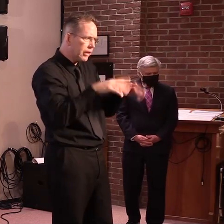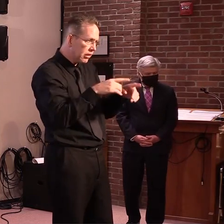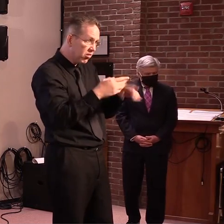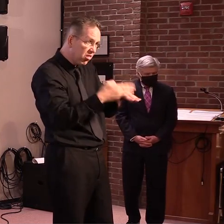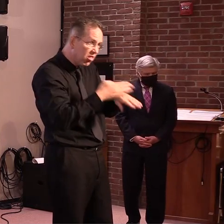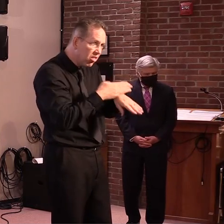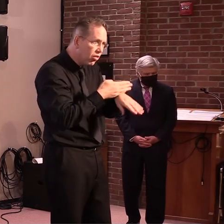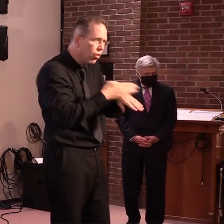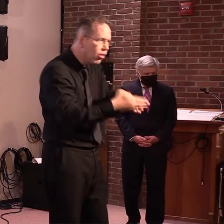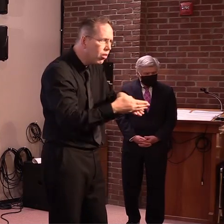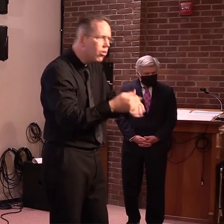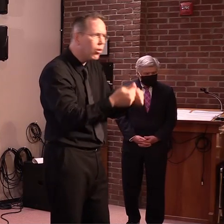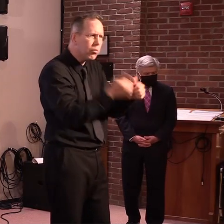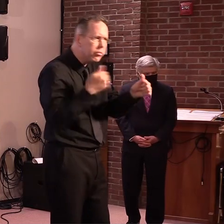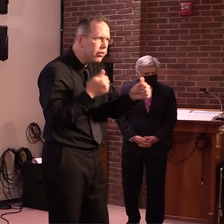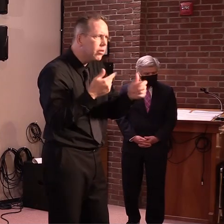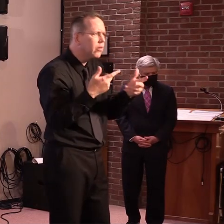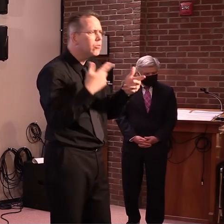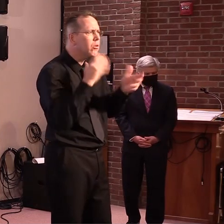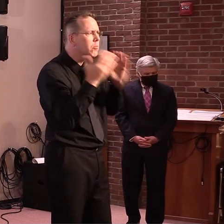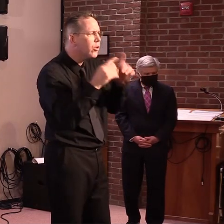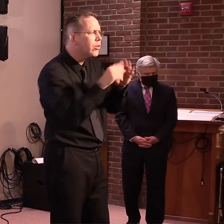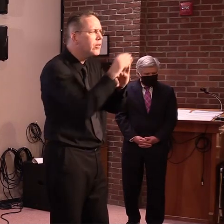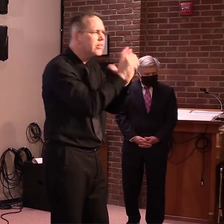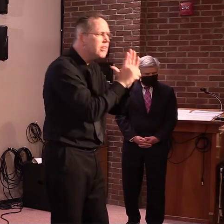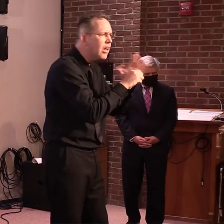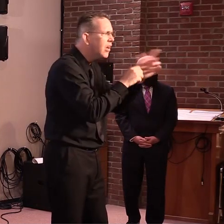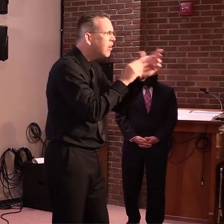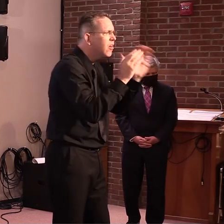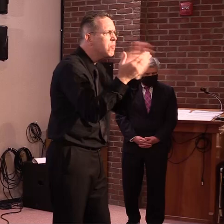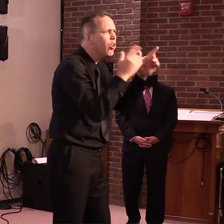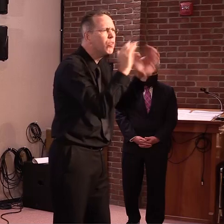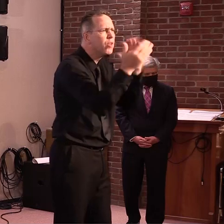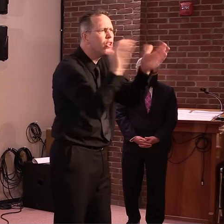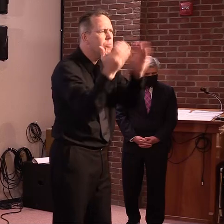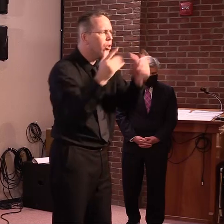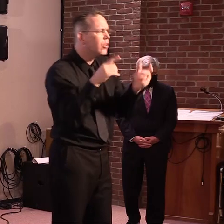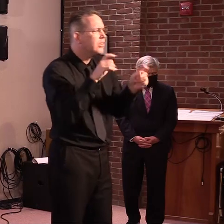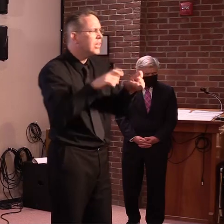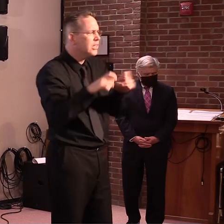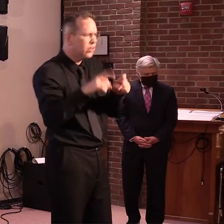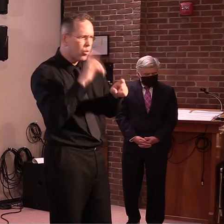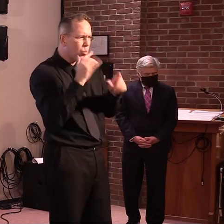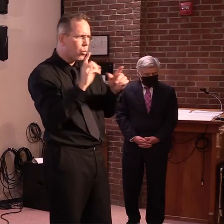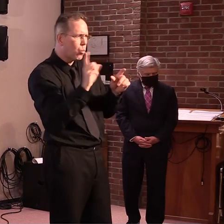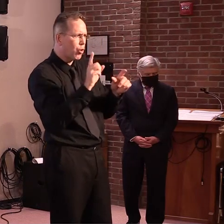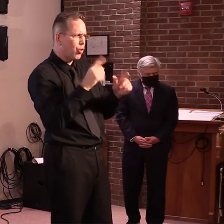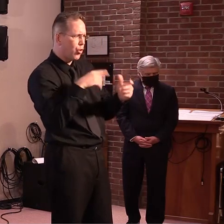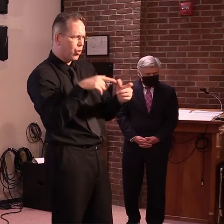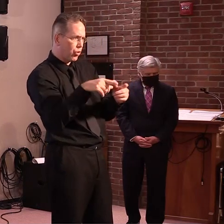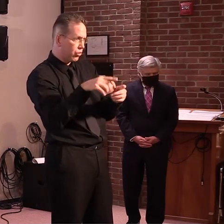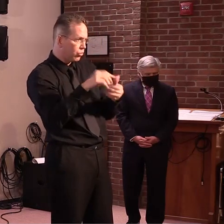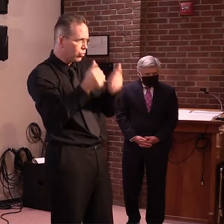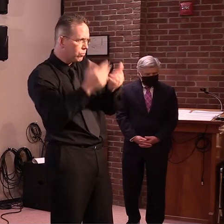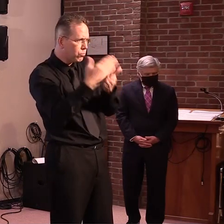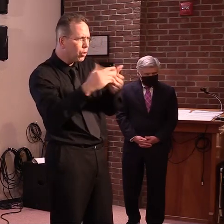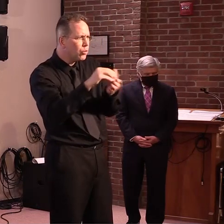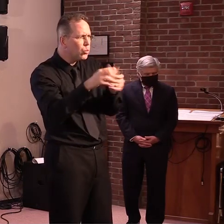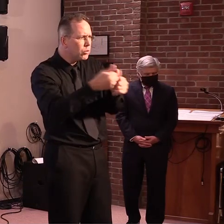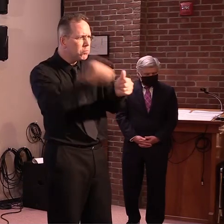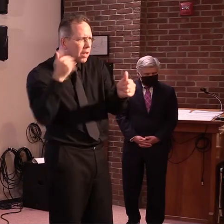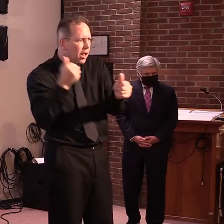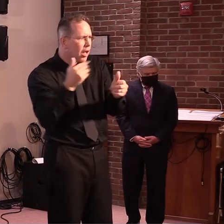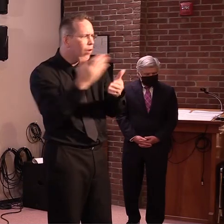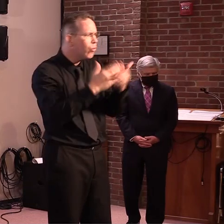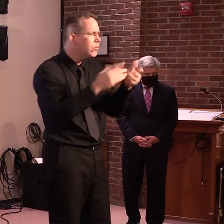level data, such as SBAC, so that we can start to see a data continuum for students. But, I basically say your question just highlights the urgency by